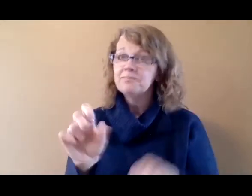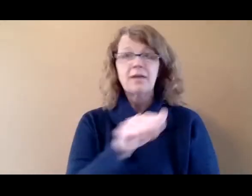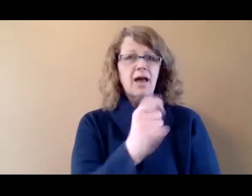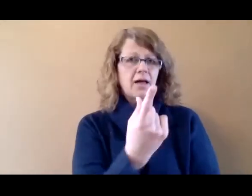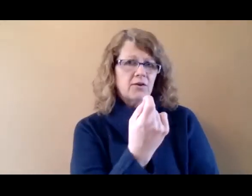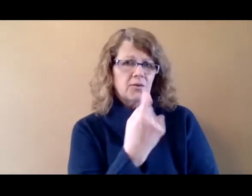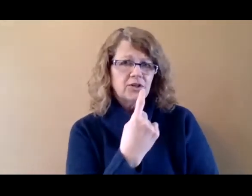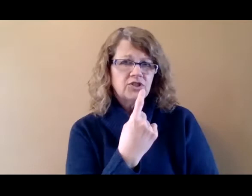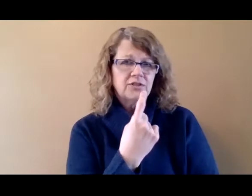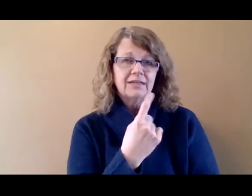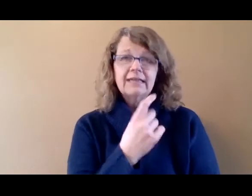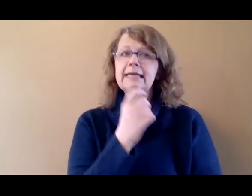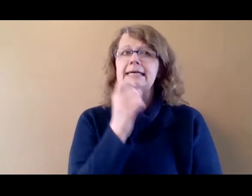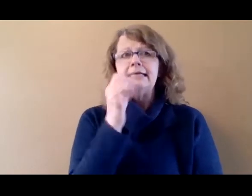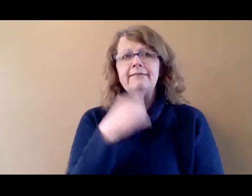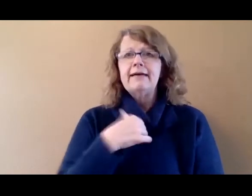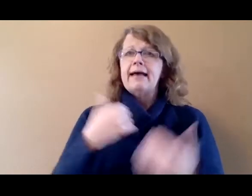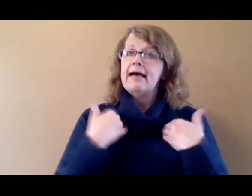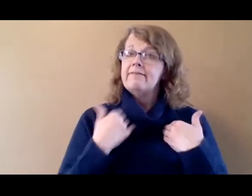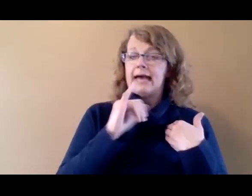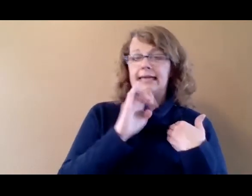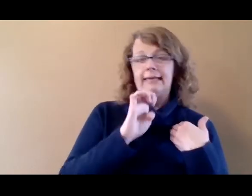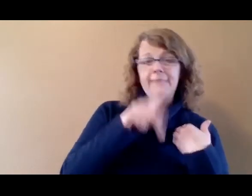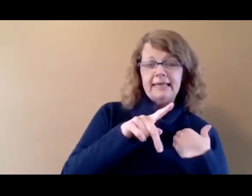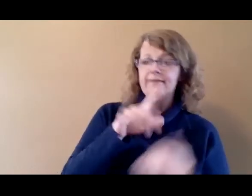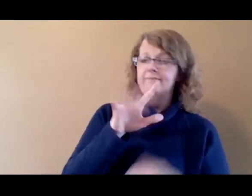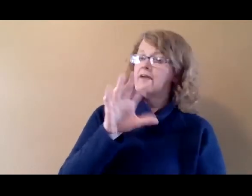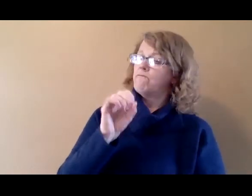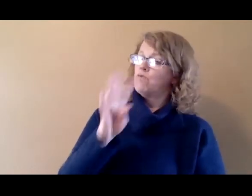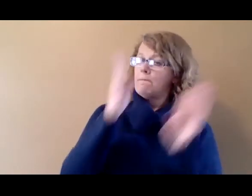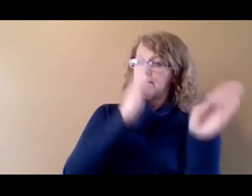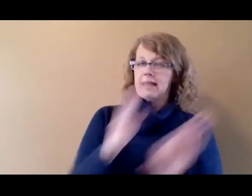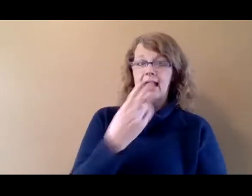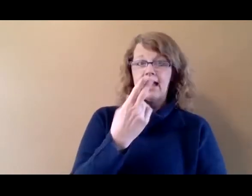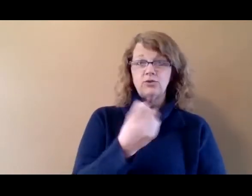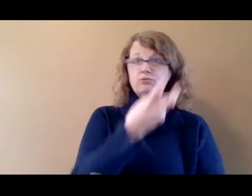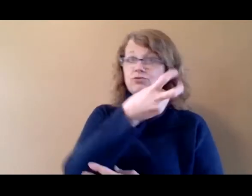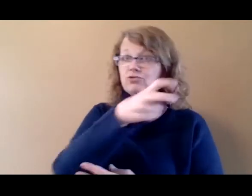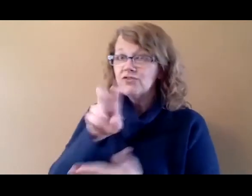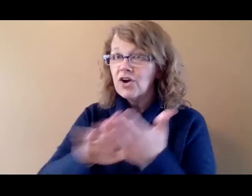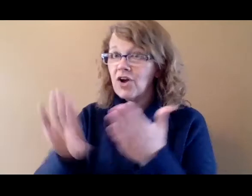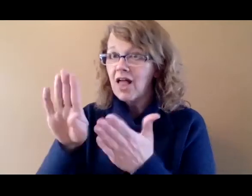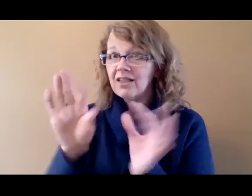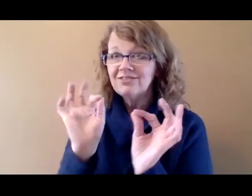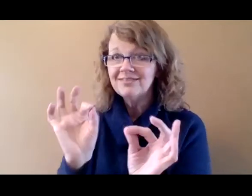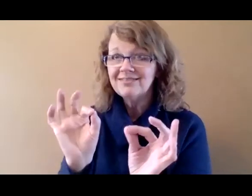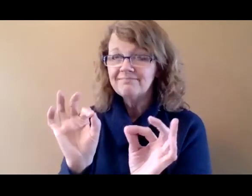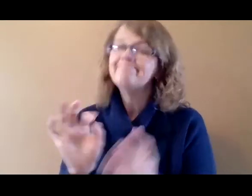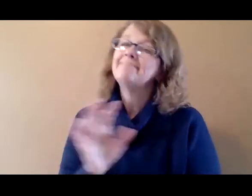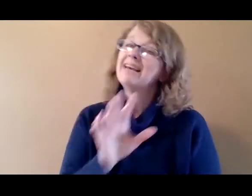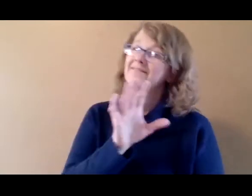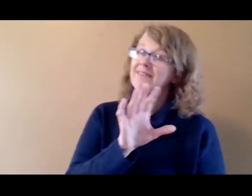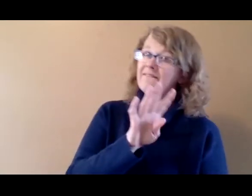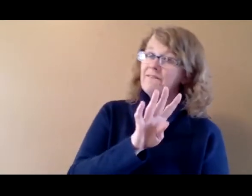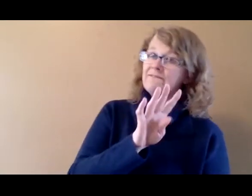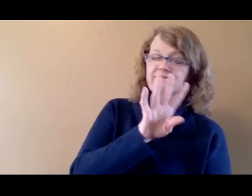have an IEP or a 504 plan in high school, does that transfer to college? Now, the 504 plans and the IEPs are